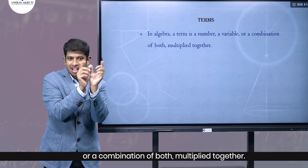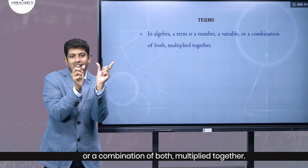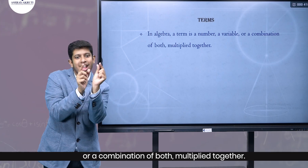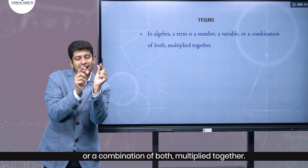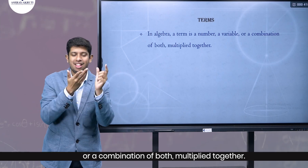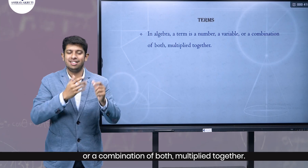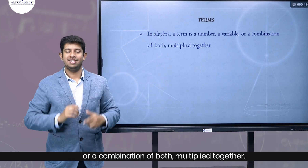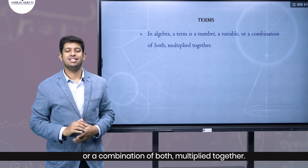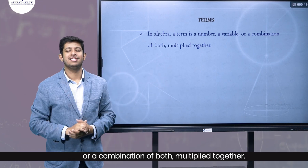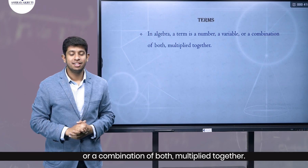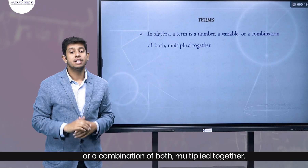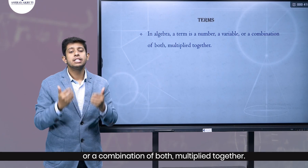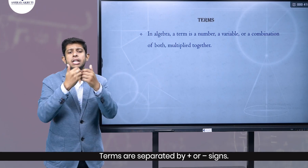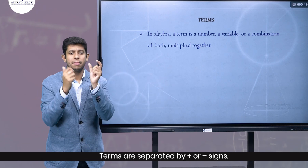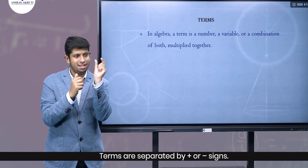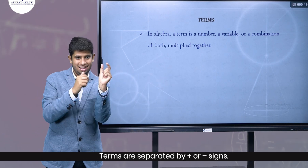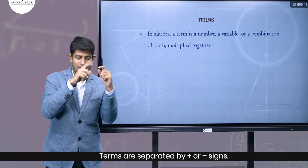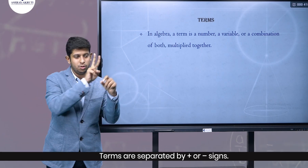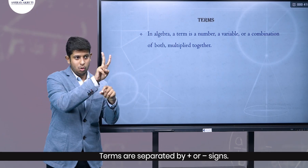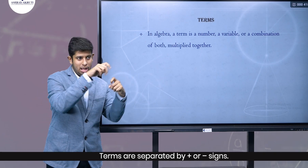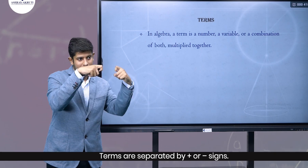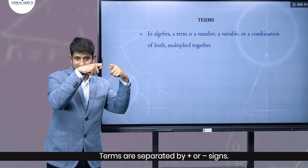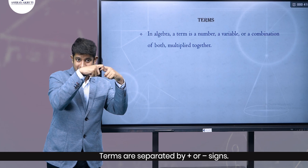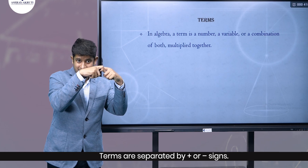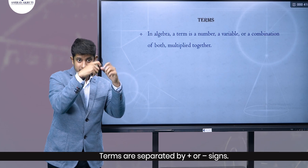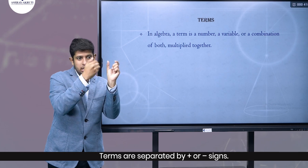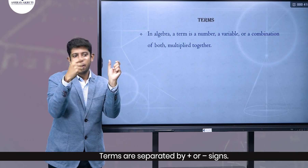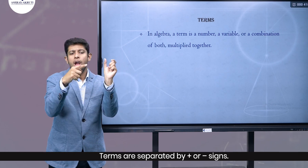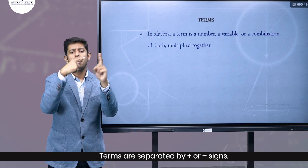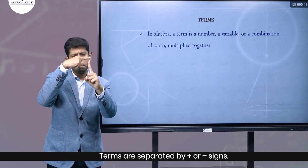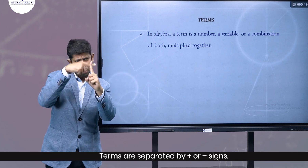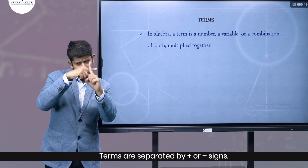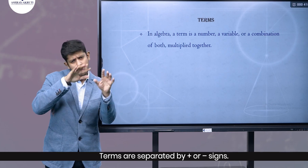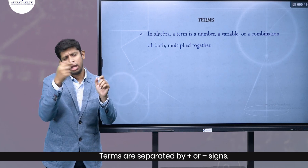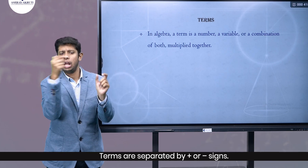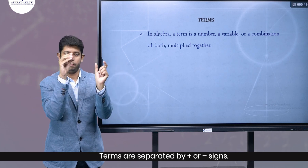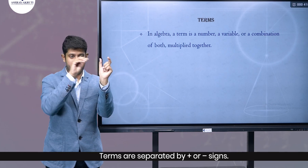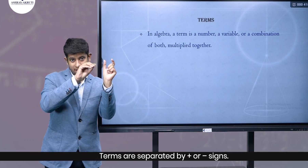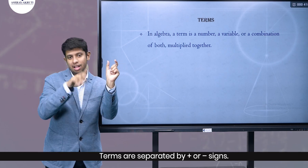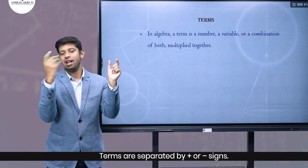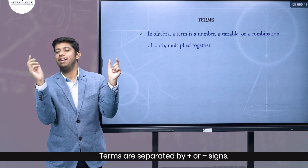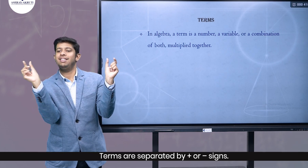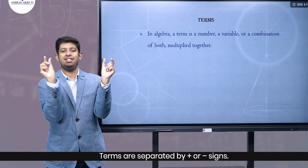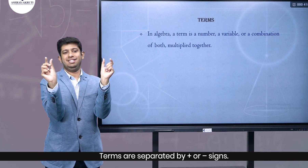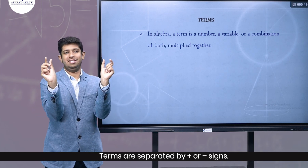both multiplied together. Terms are separated by plus or minus signs.